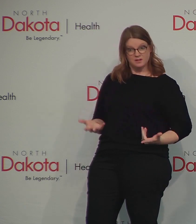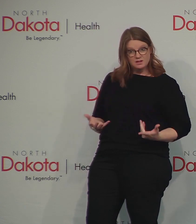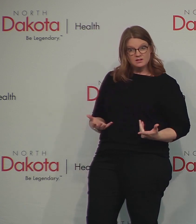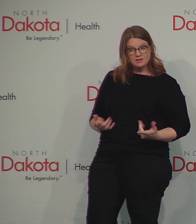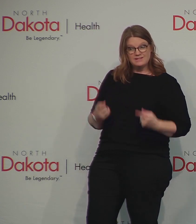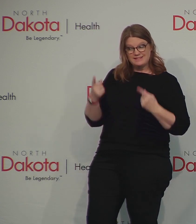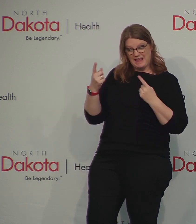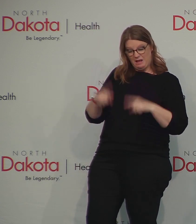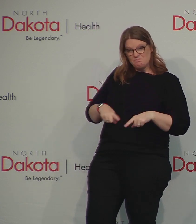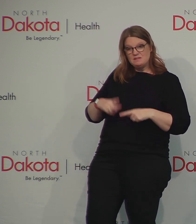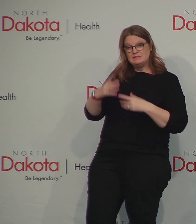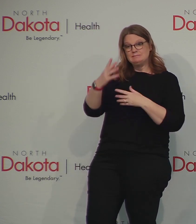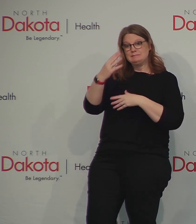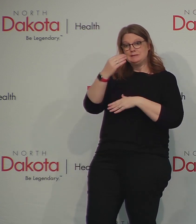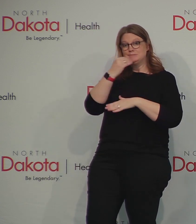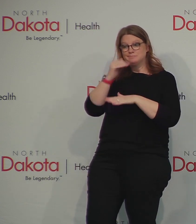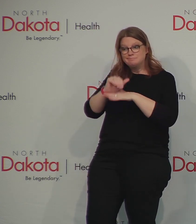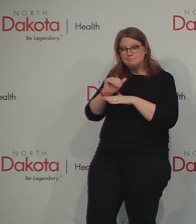the dining room table,